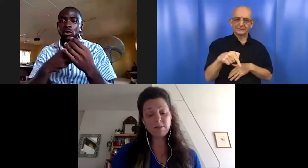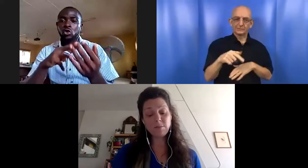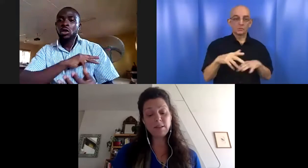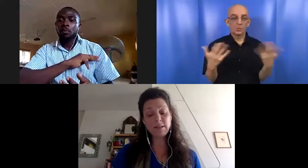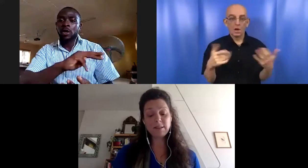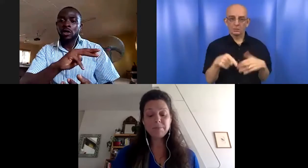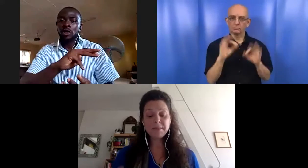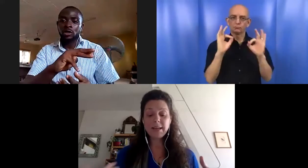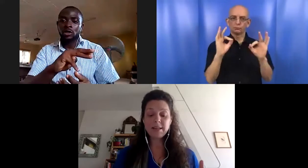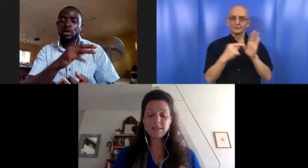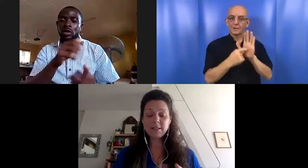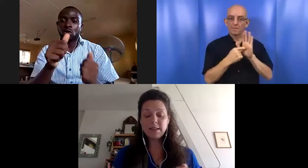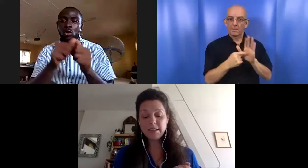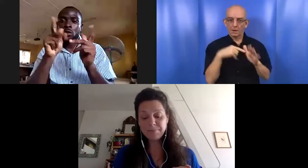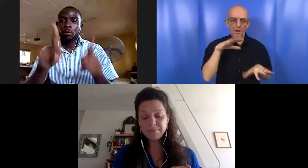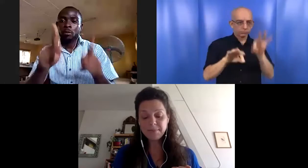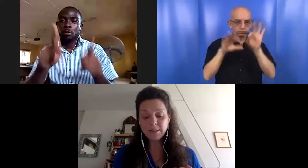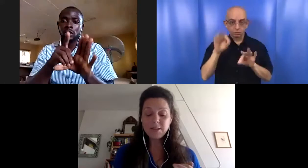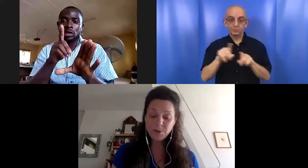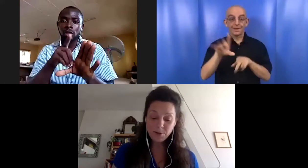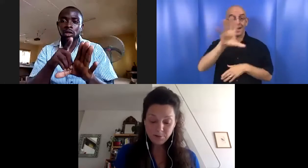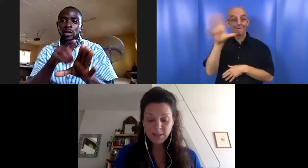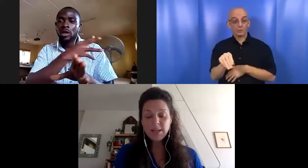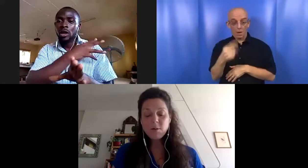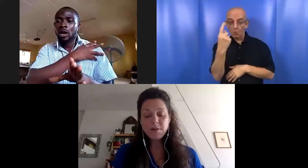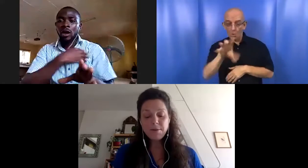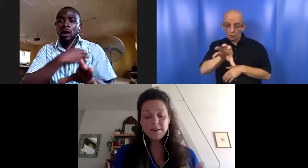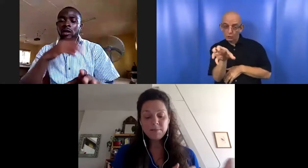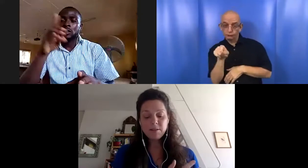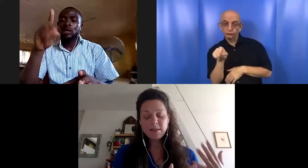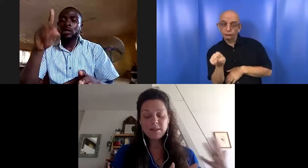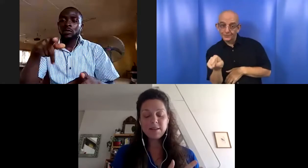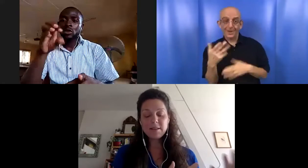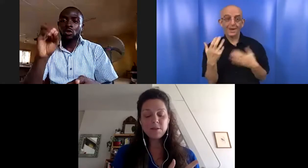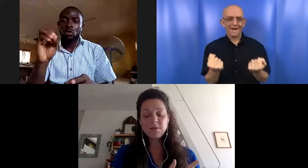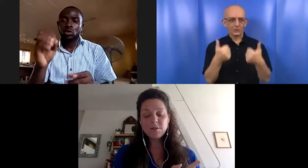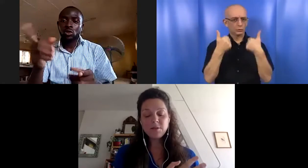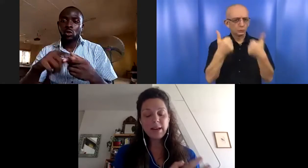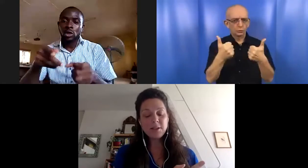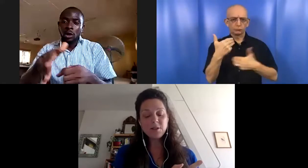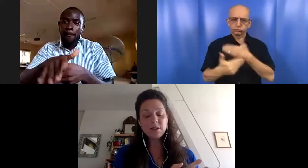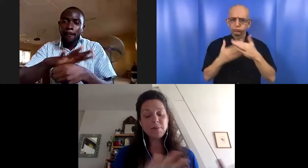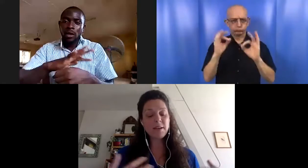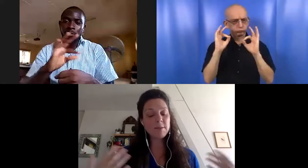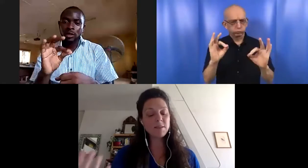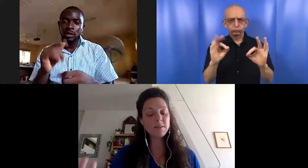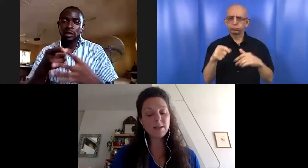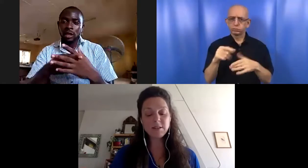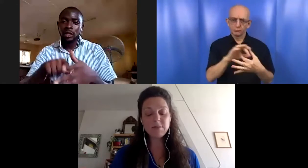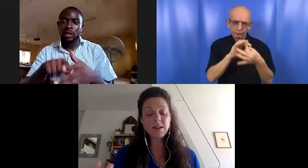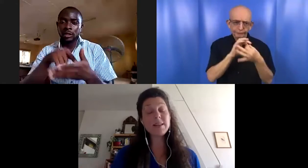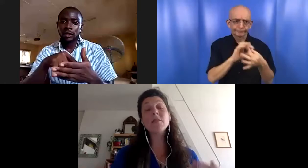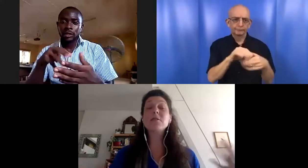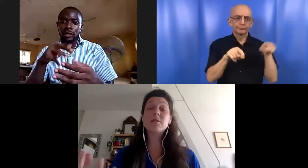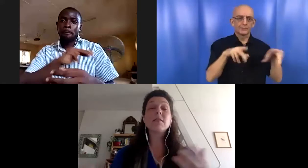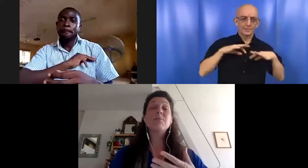with disabilities and DPOs. When the pandemic started, this ministry took action, became responsive,